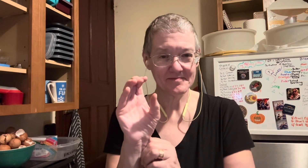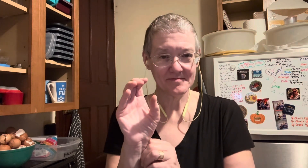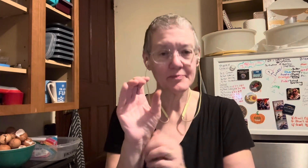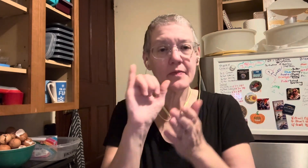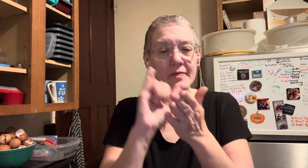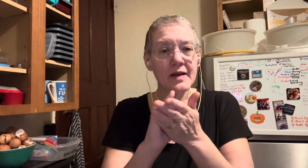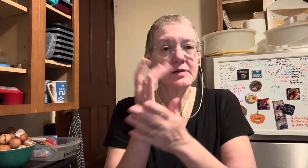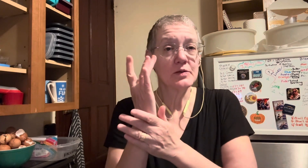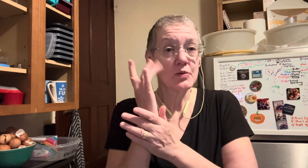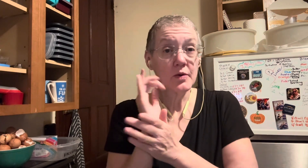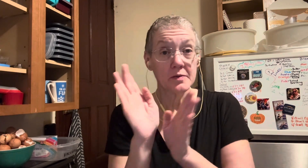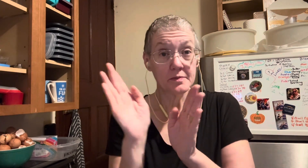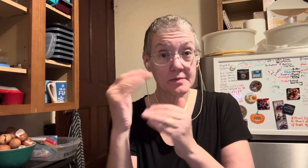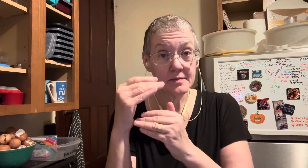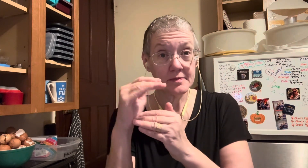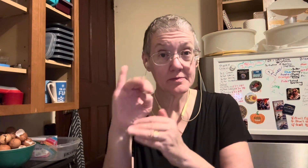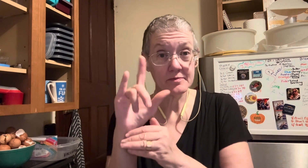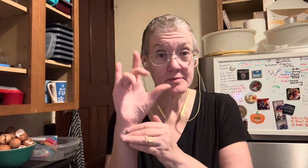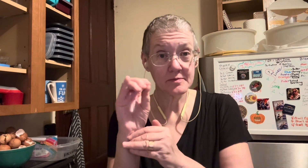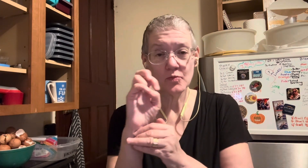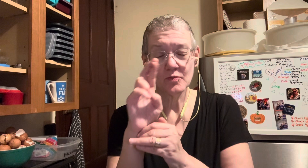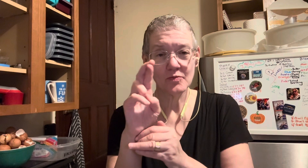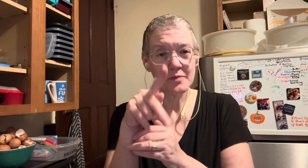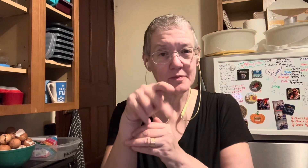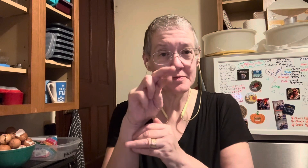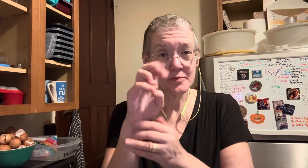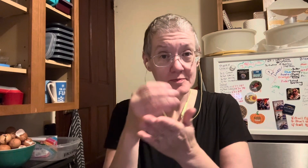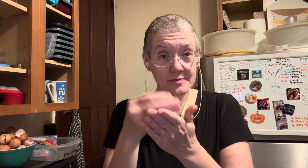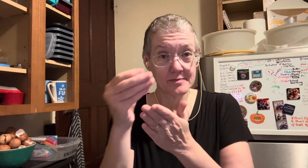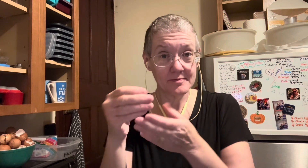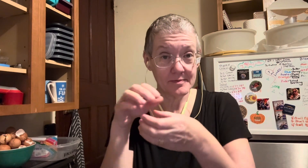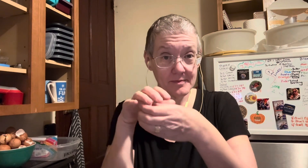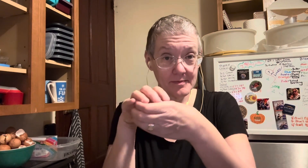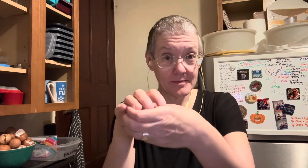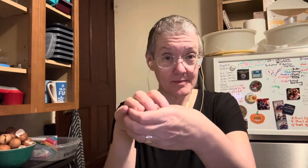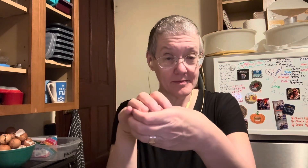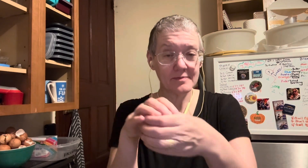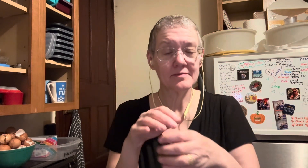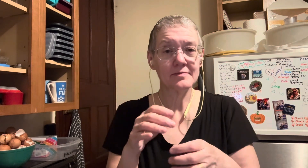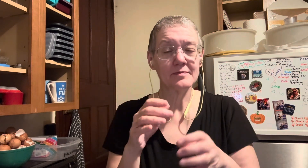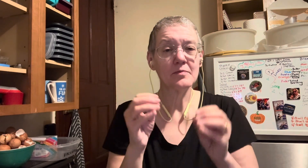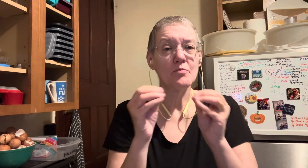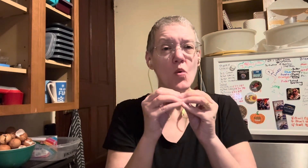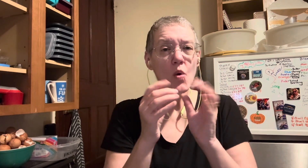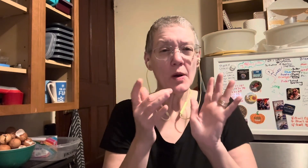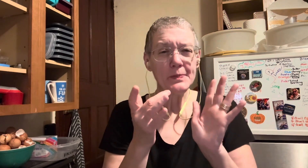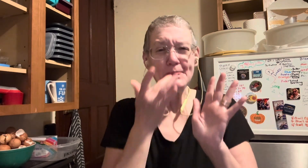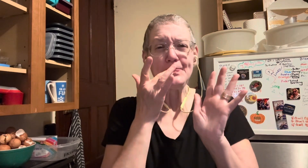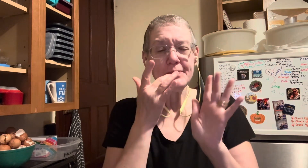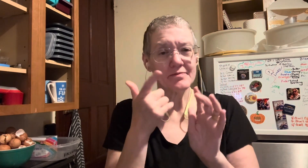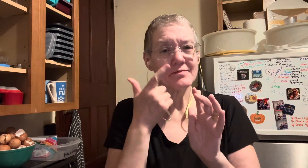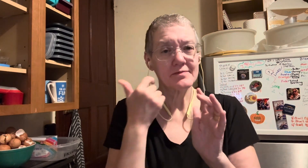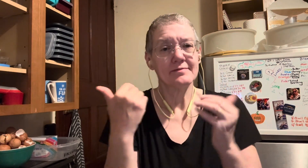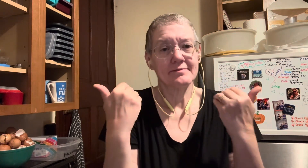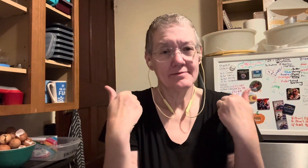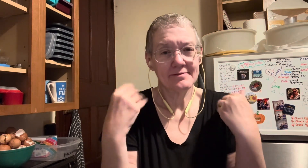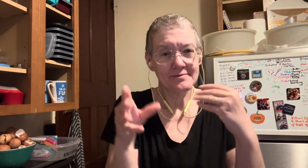That's why boxed and pre-made gelatin has a different taste. It has salt and citric acid in it. It gives it a little bit